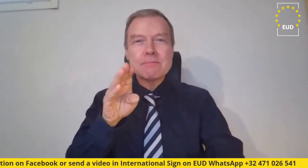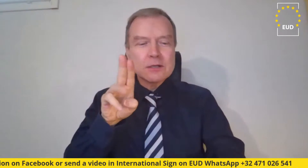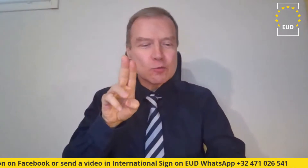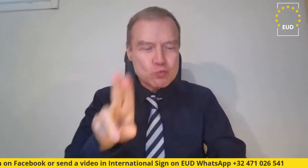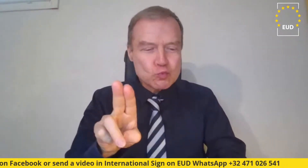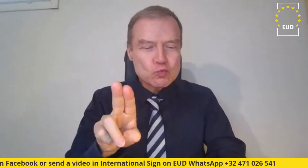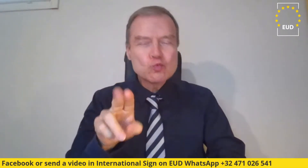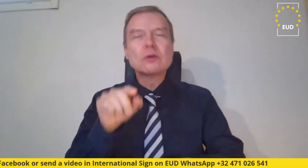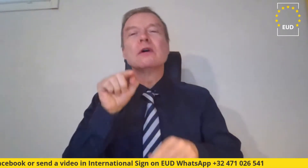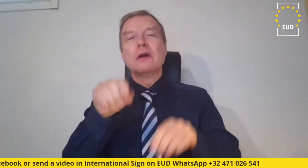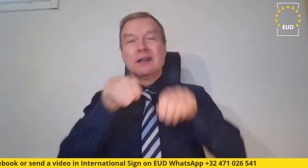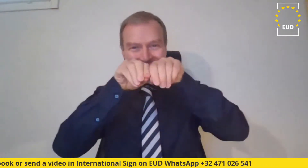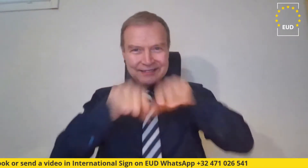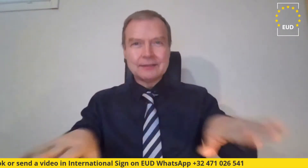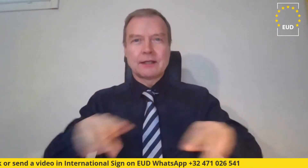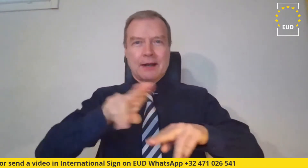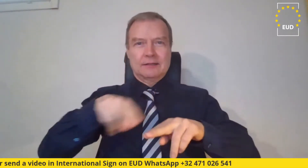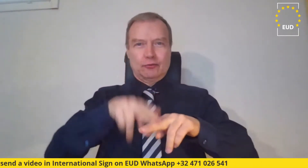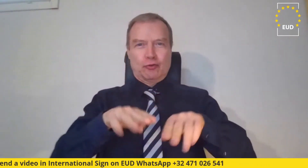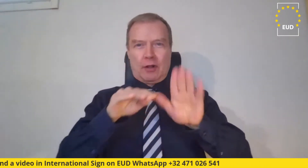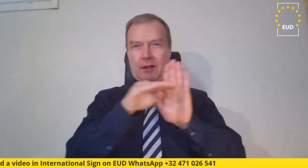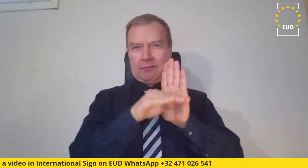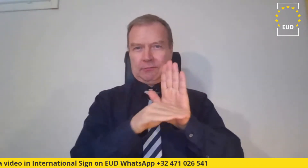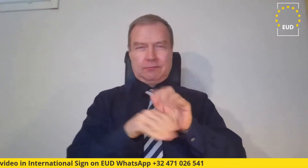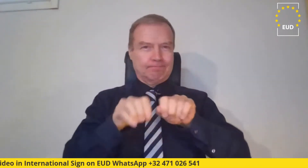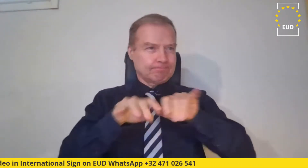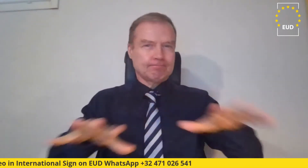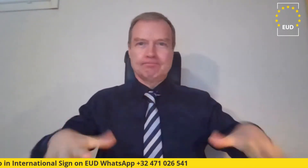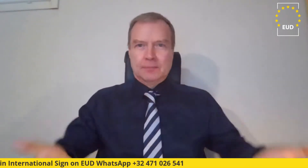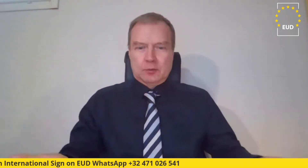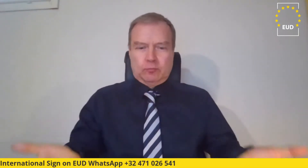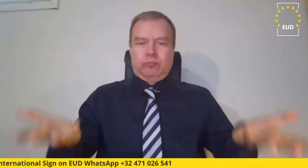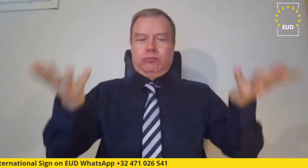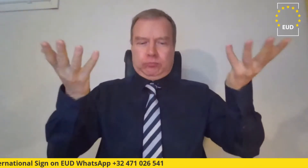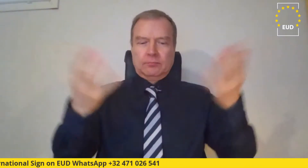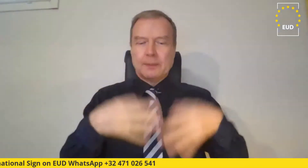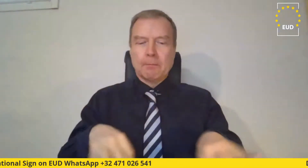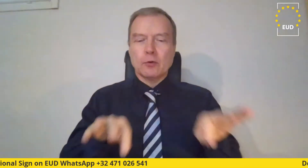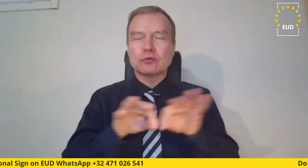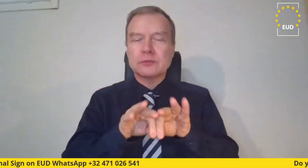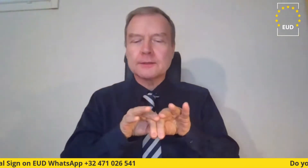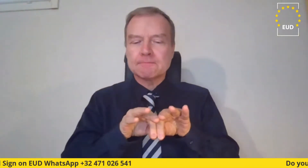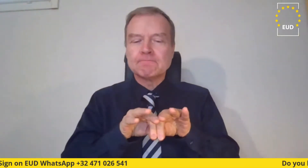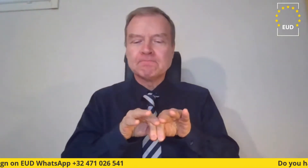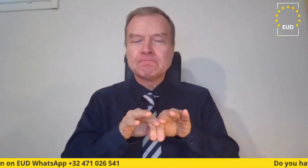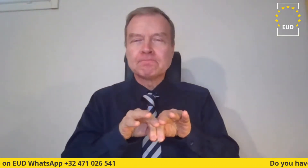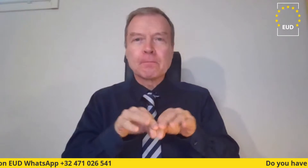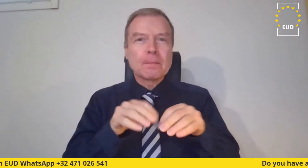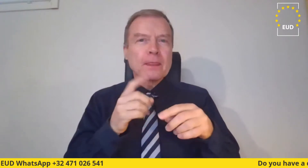screen. You also suggested the EUD to establish a working group to work with the EBU